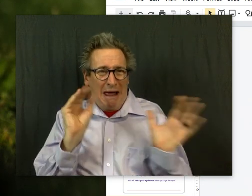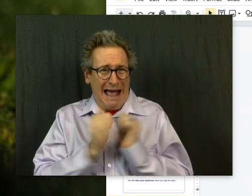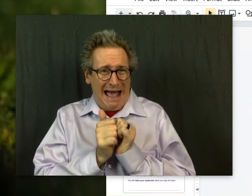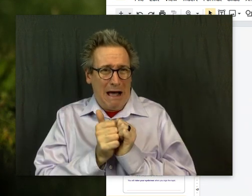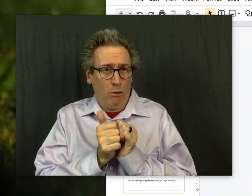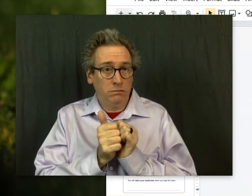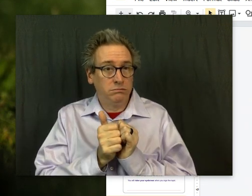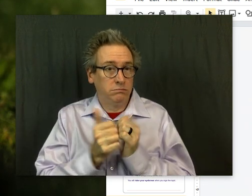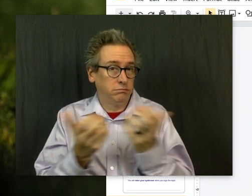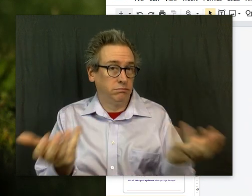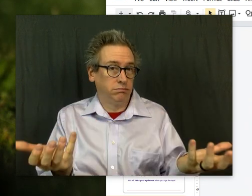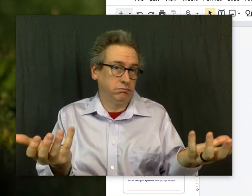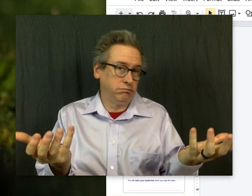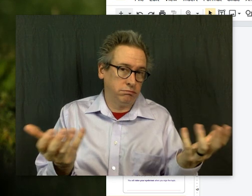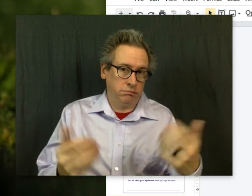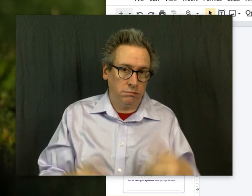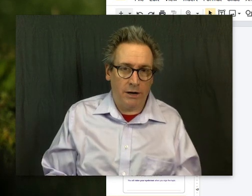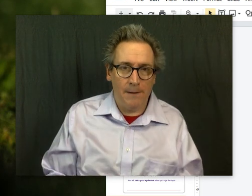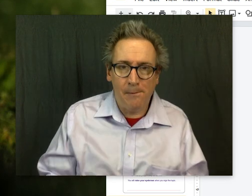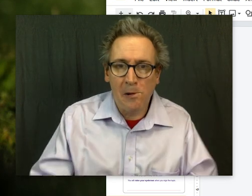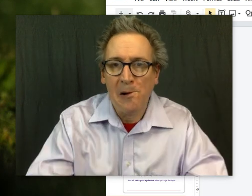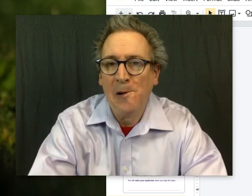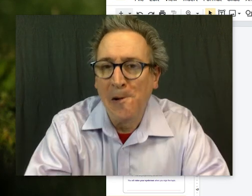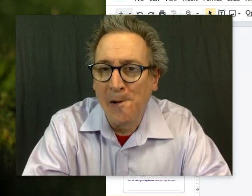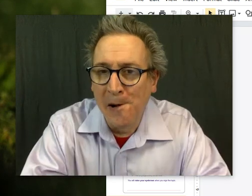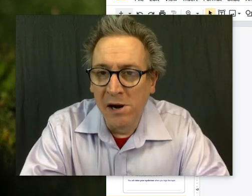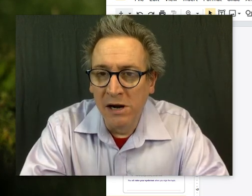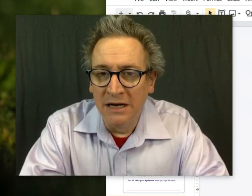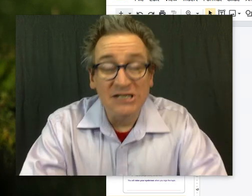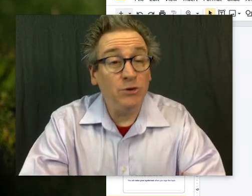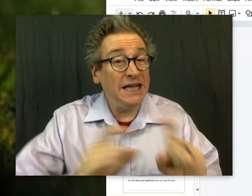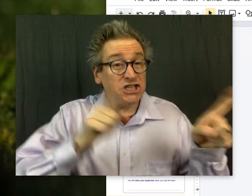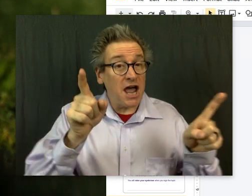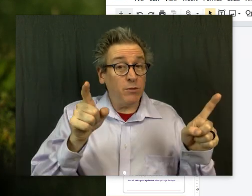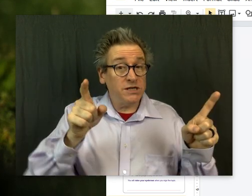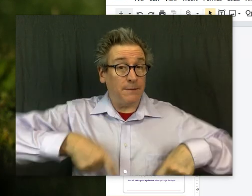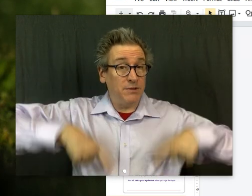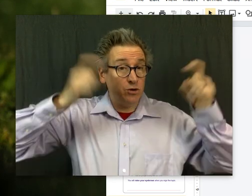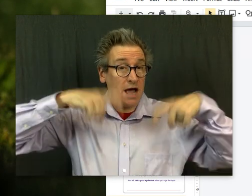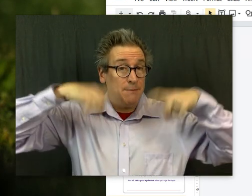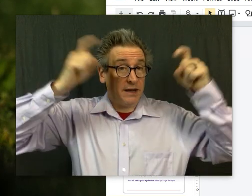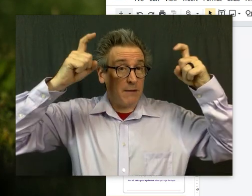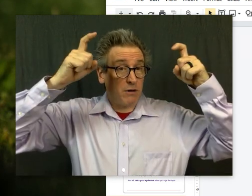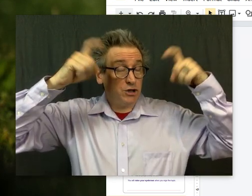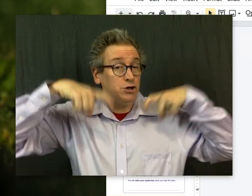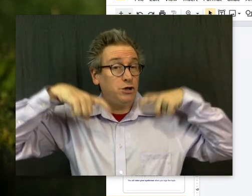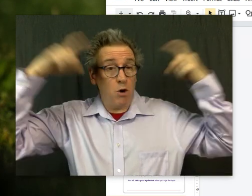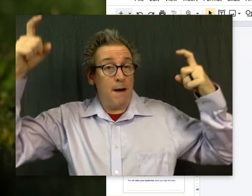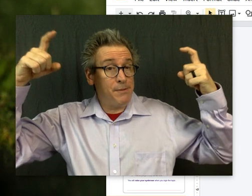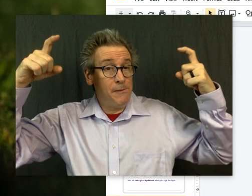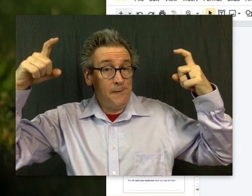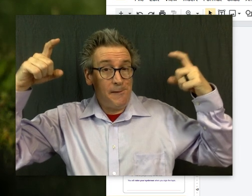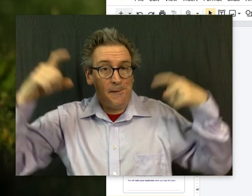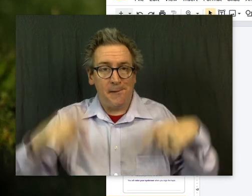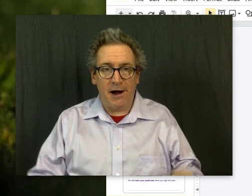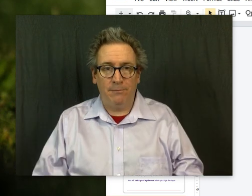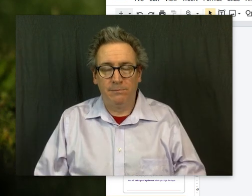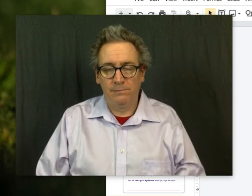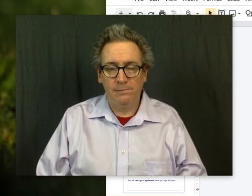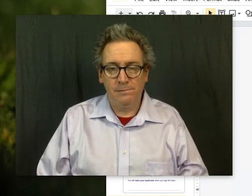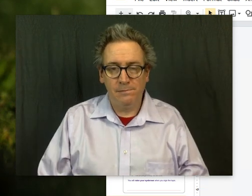out, how? Okay. So each time we set up a new topic, the eyebrows should go up.